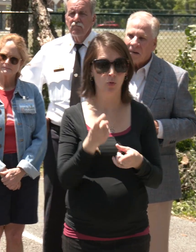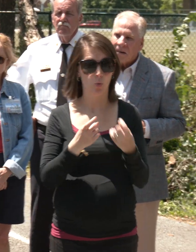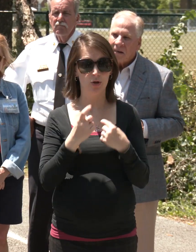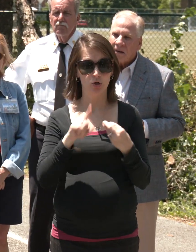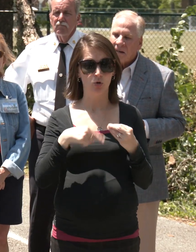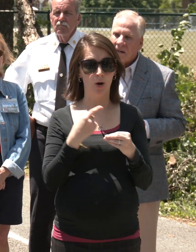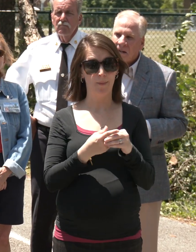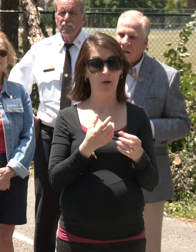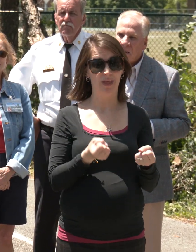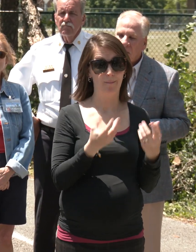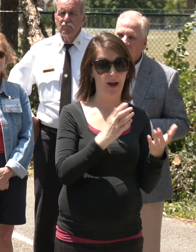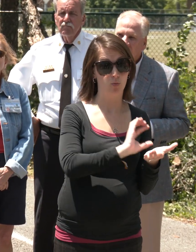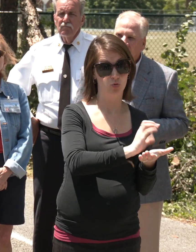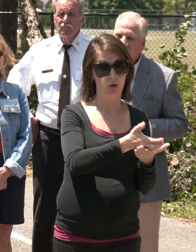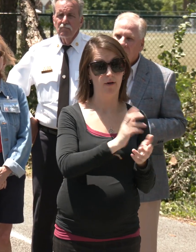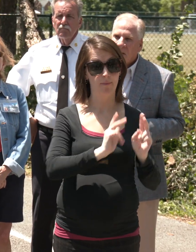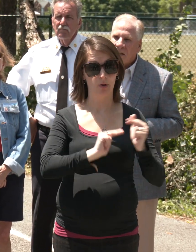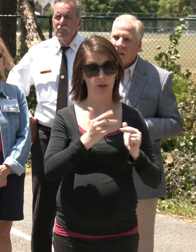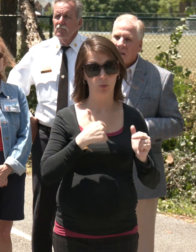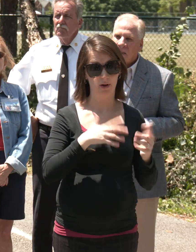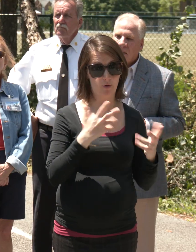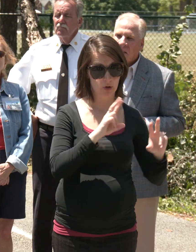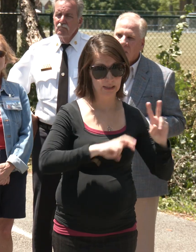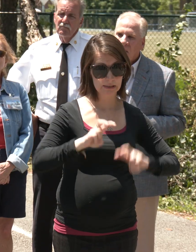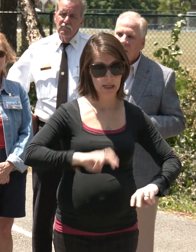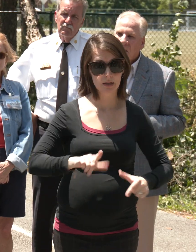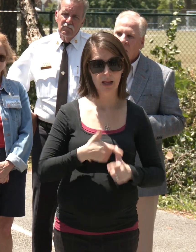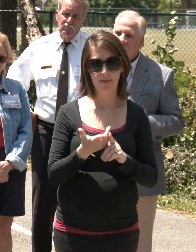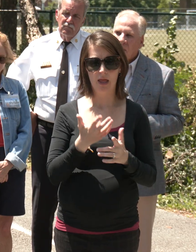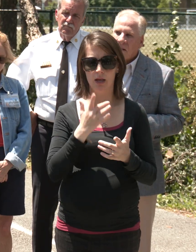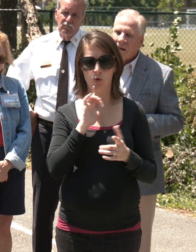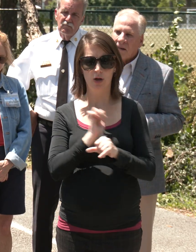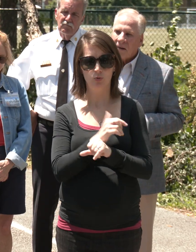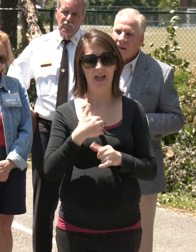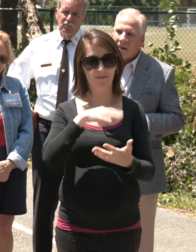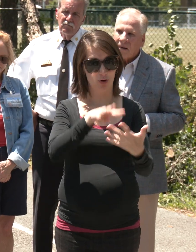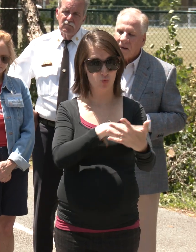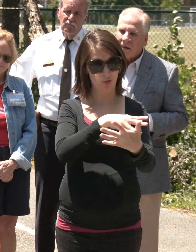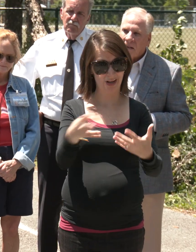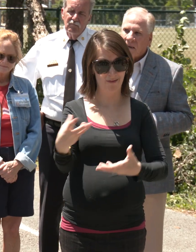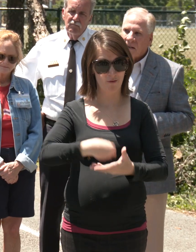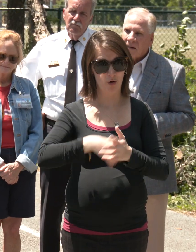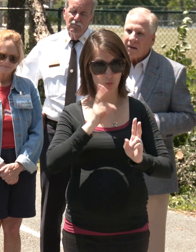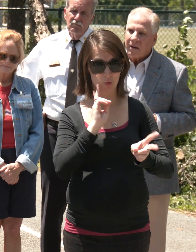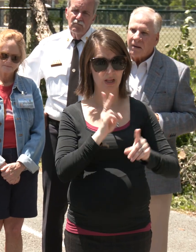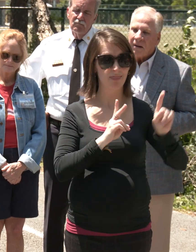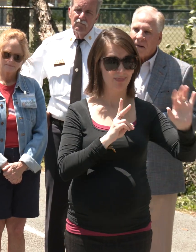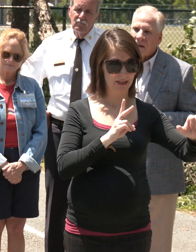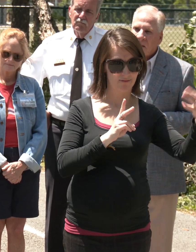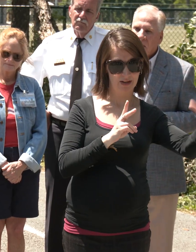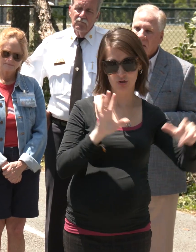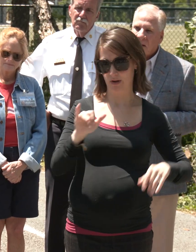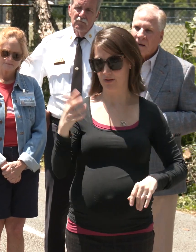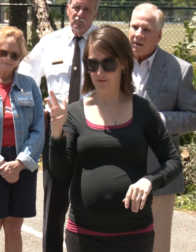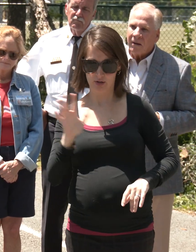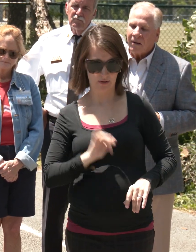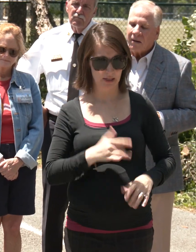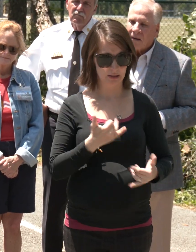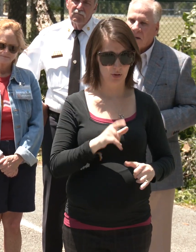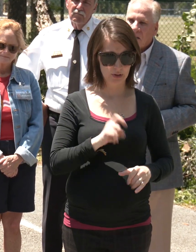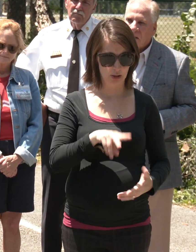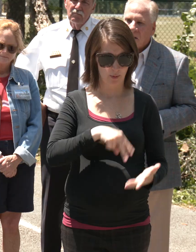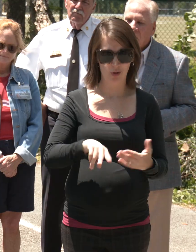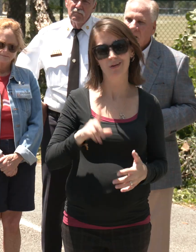of buildings that we've already assessed and how that's being done, and whether or not there's a grid involved. Well, I'll have to get the specifics to